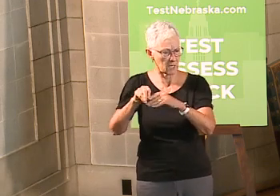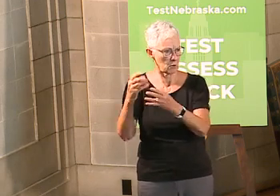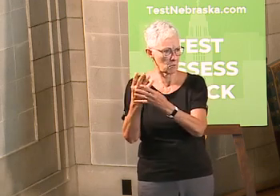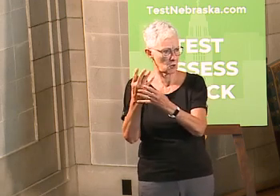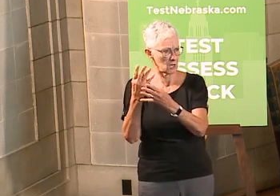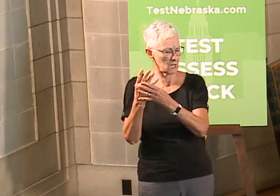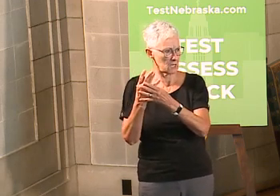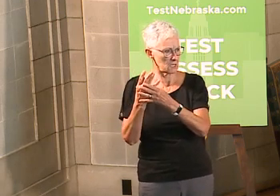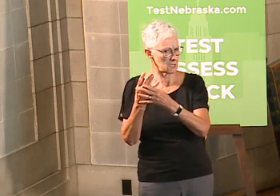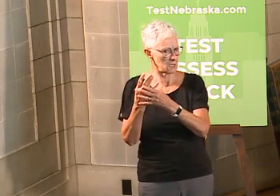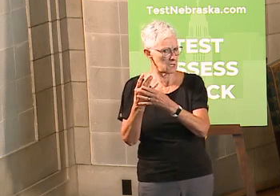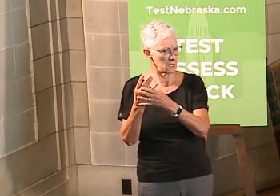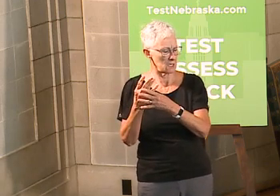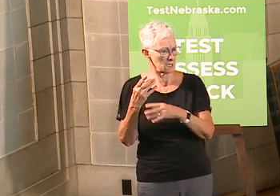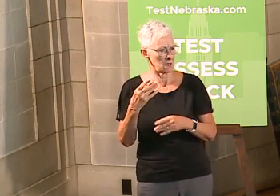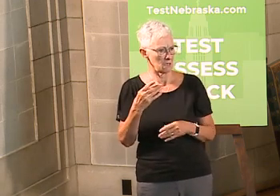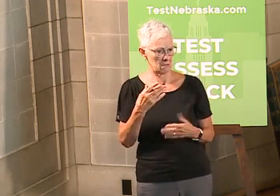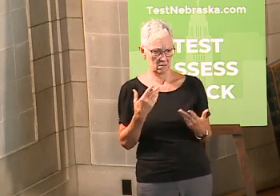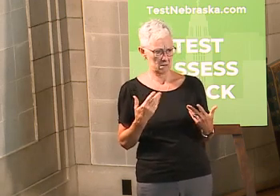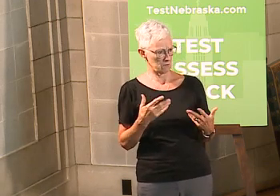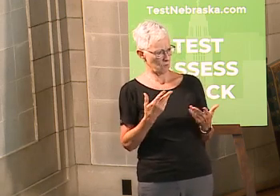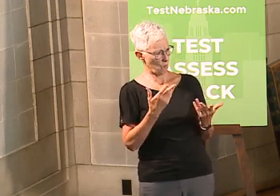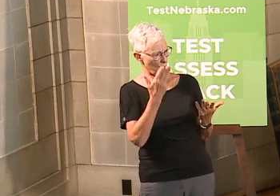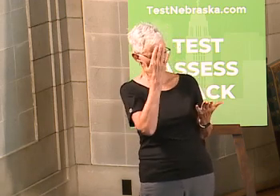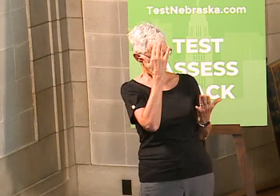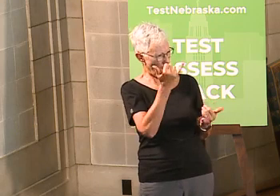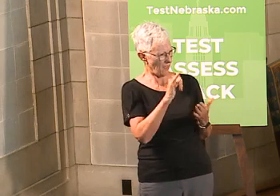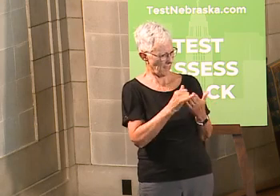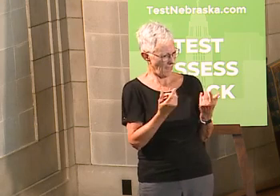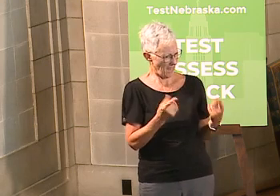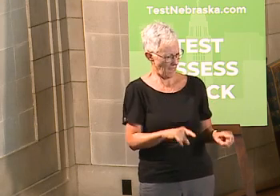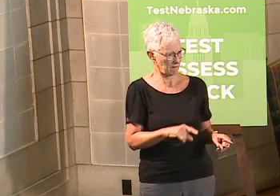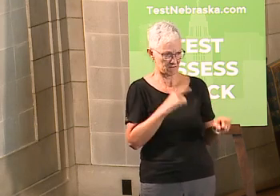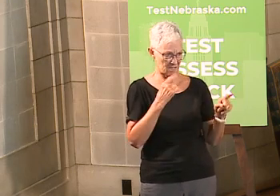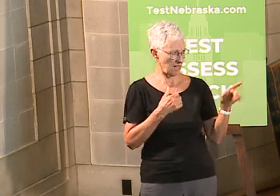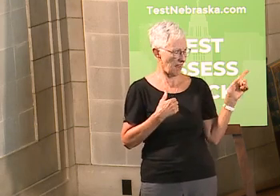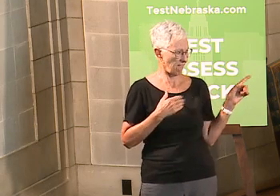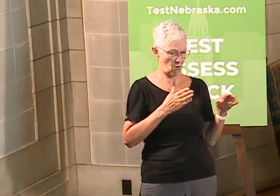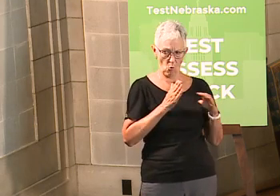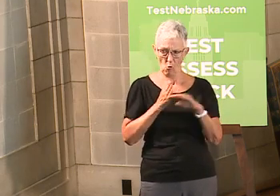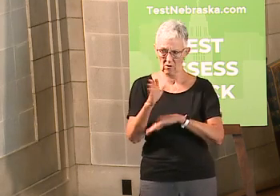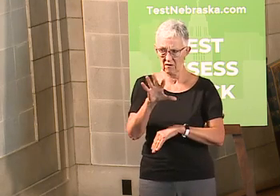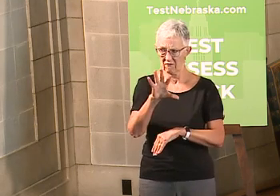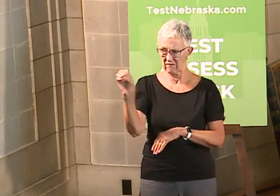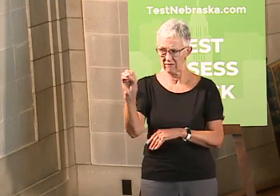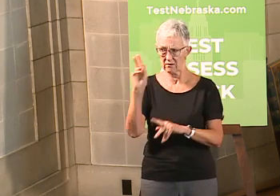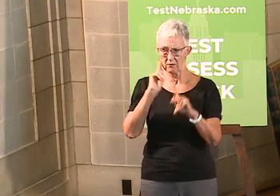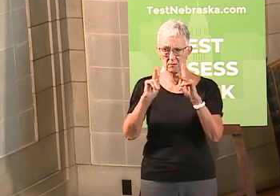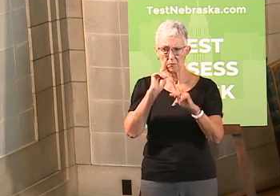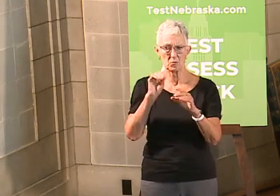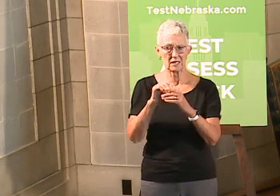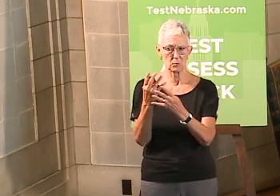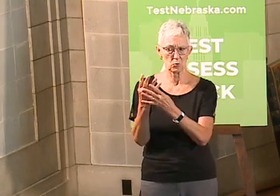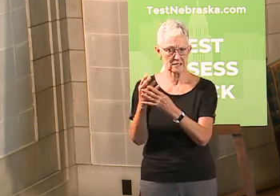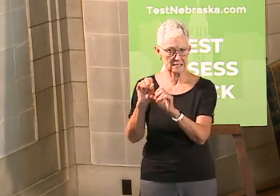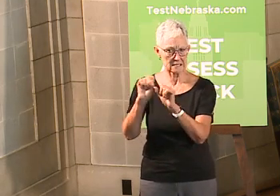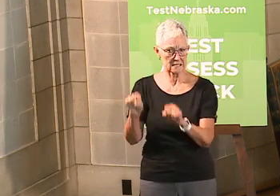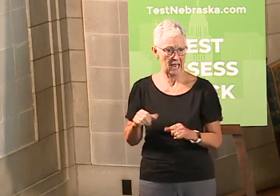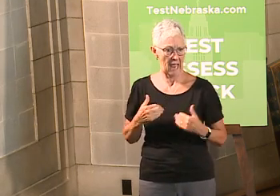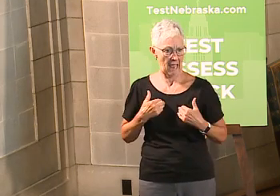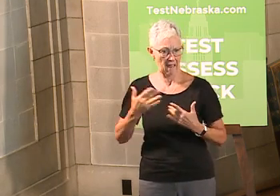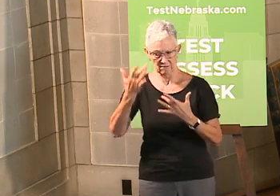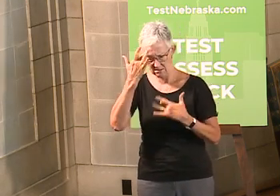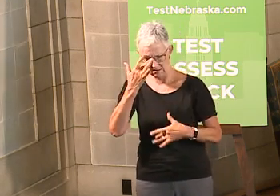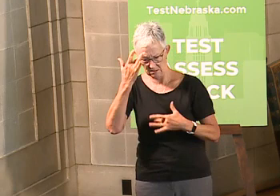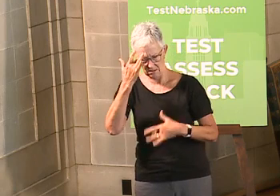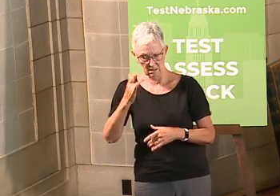of the coronavirus up until recently, where I think we've got now over 50 cases or so. And the question is, have we figured out why? And I don't have an answer